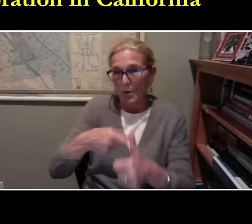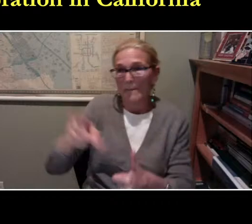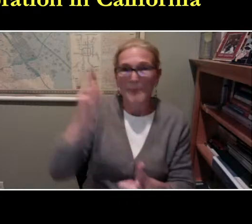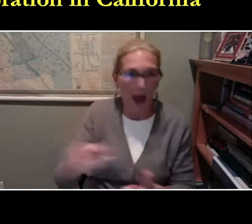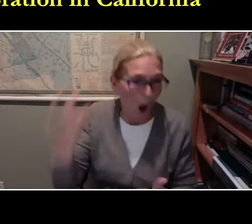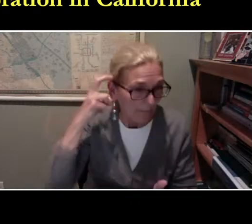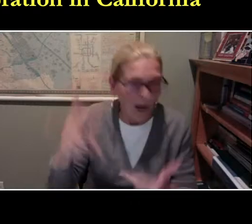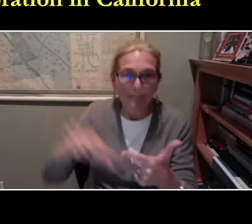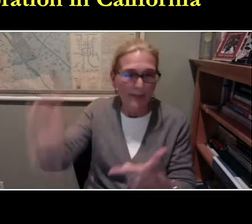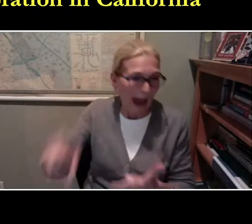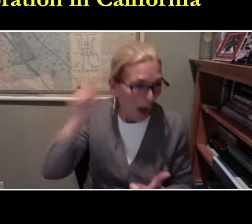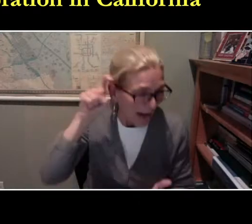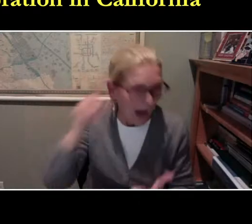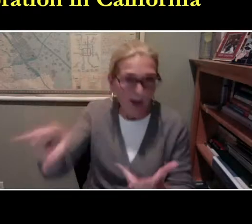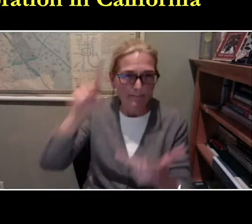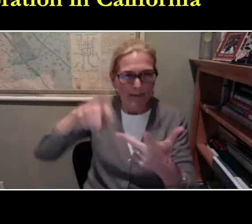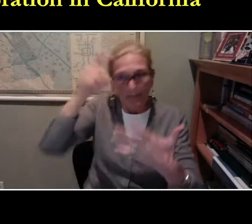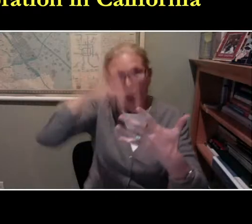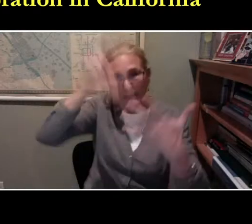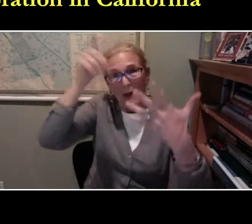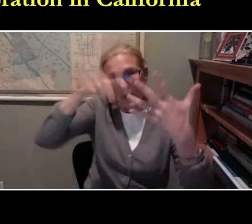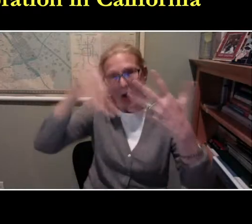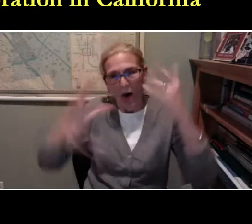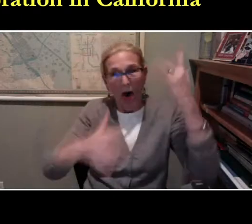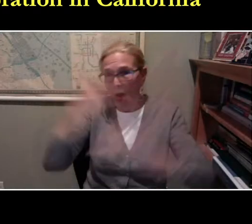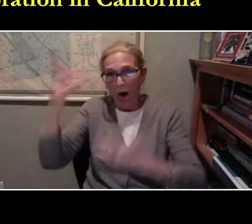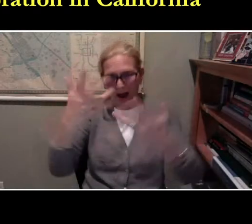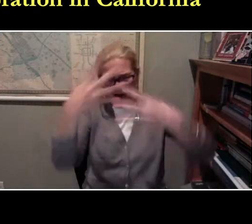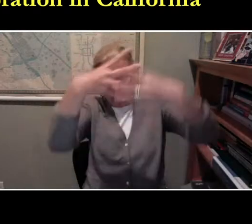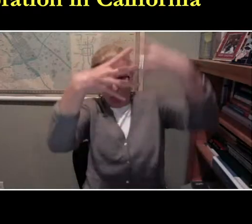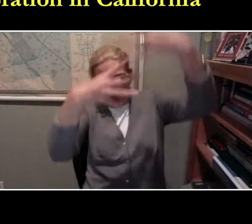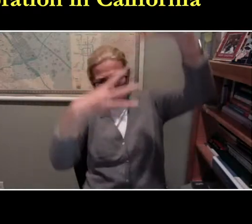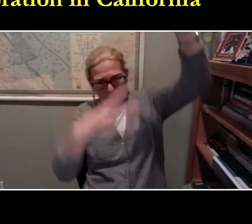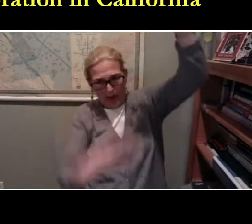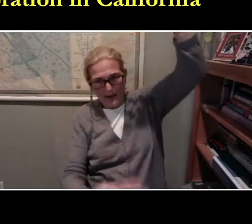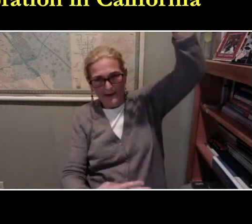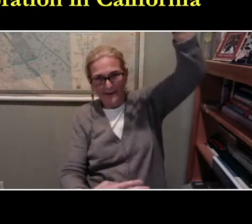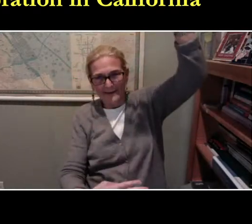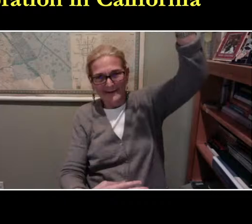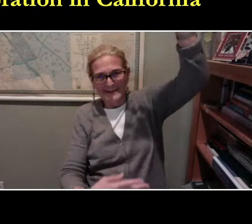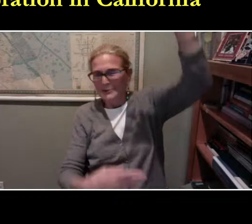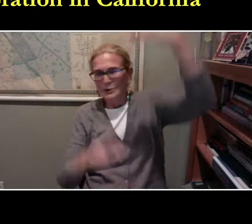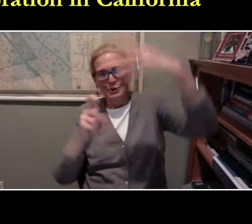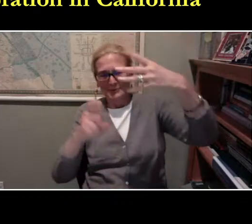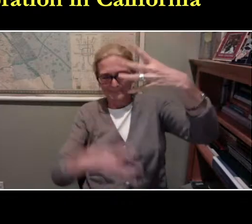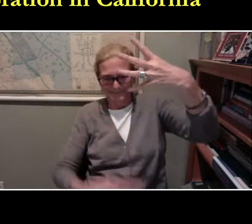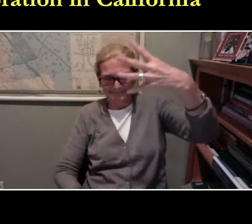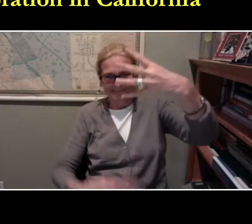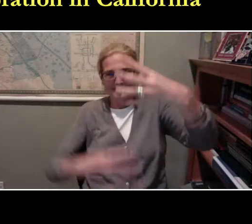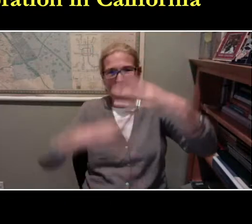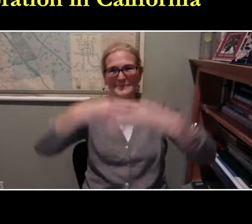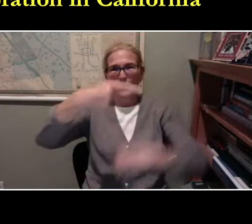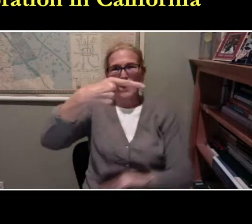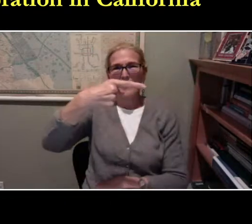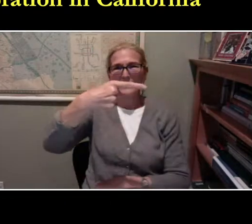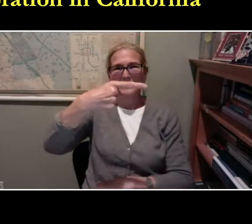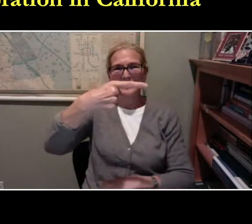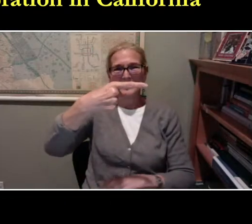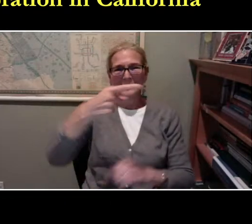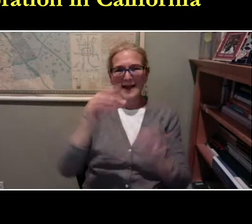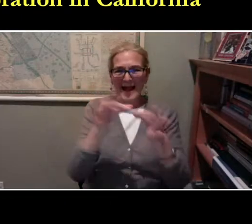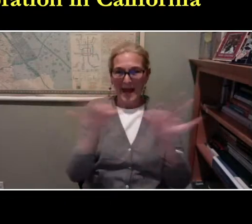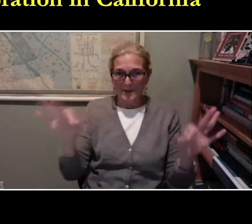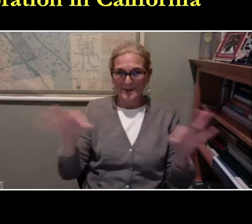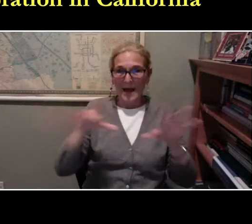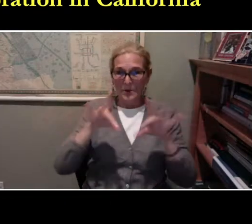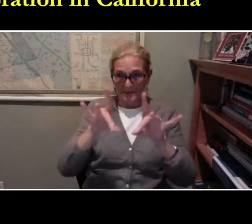families that that it's something simple like that. But we tell hearing families, well, you could have a cochlear implant,